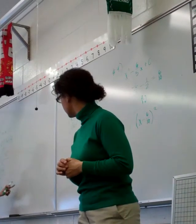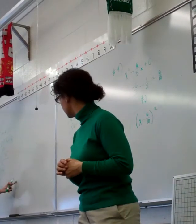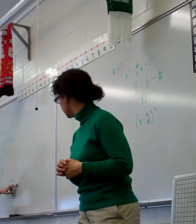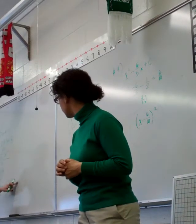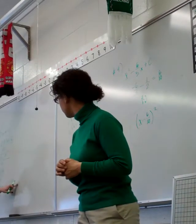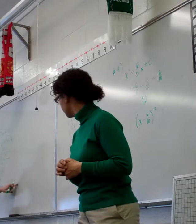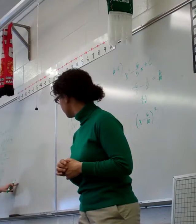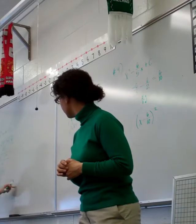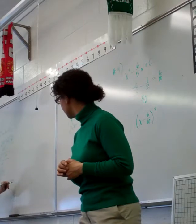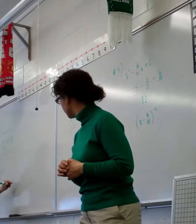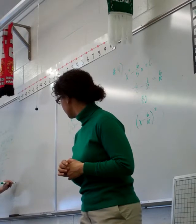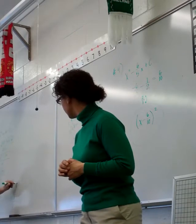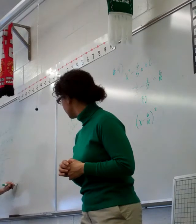if we round.